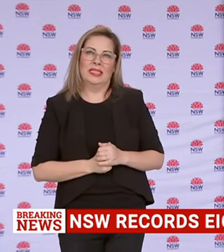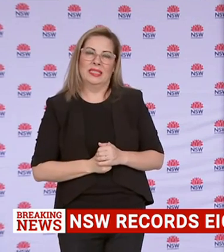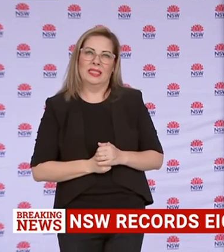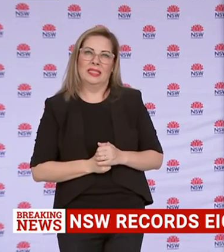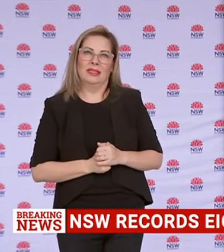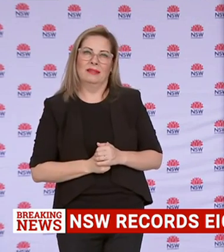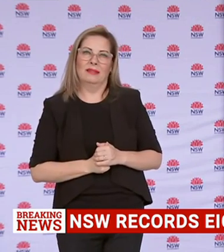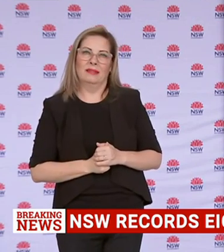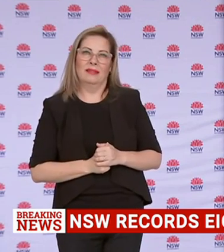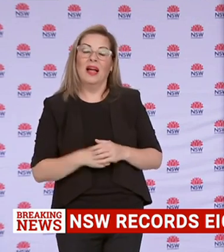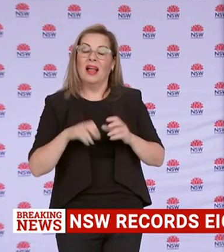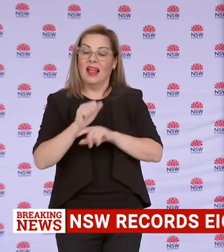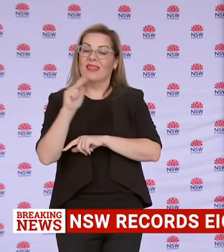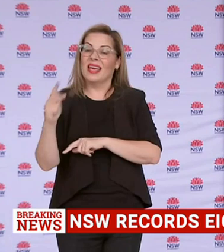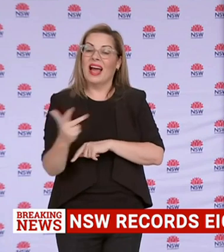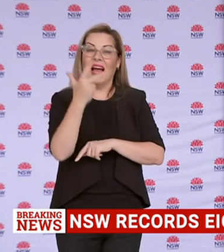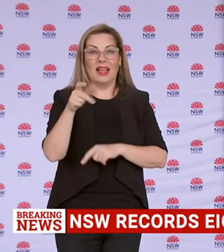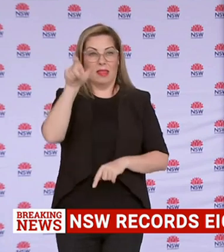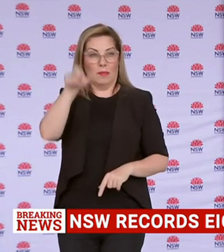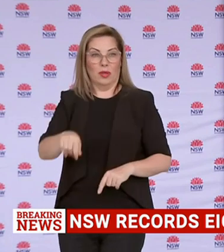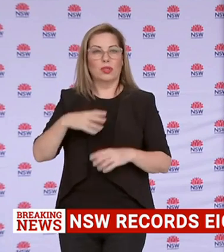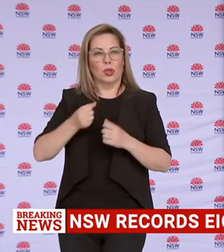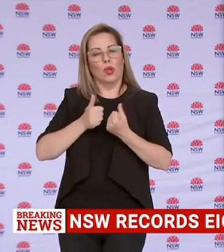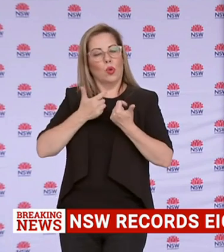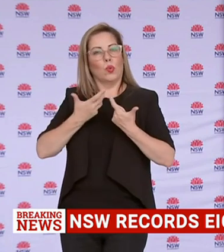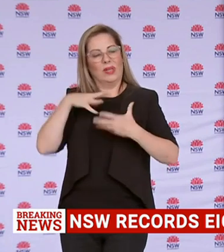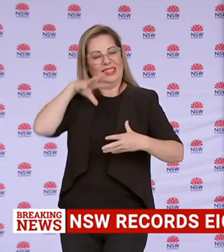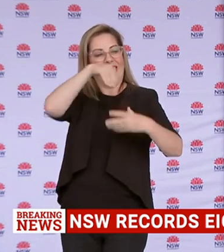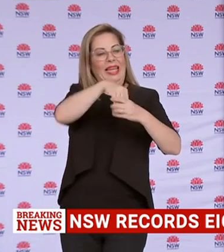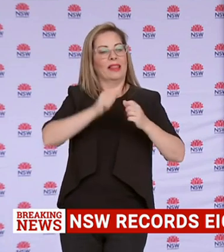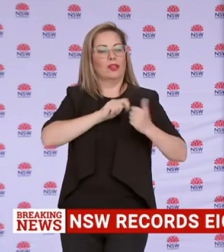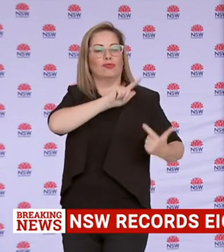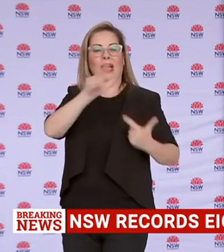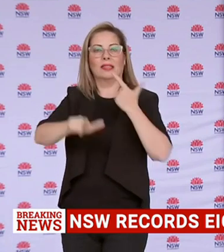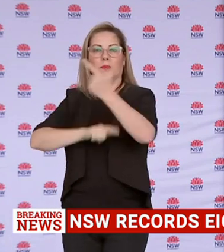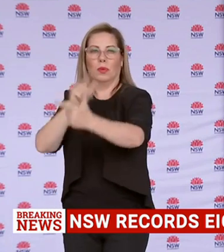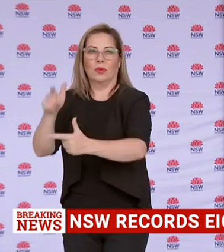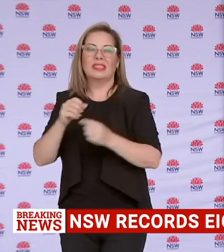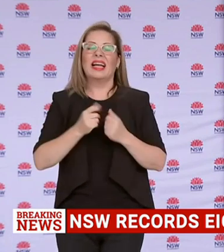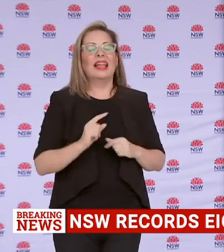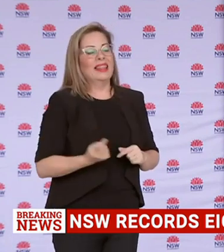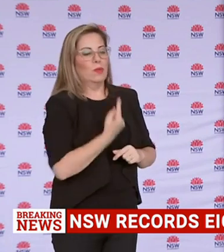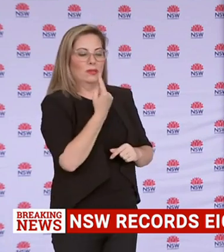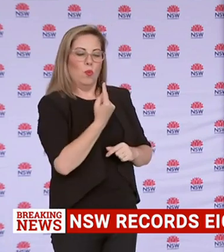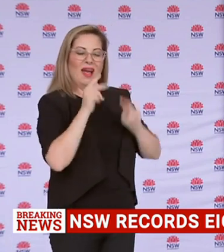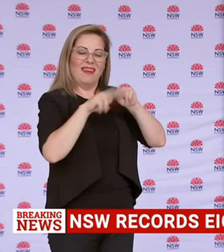which is the 8th case that we're under investigation. We are aware that they transported a symptomatic family of